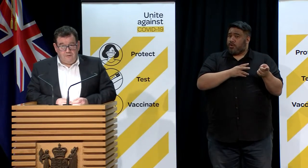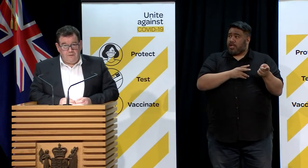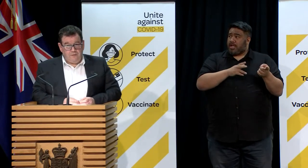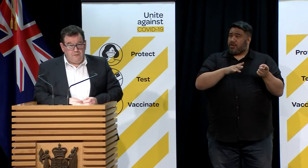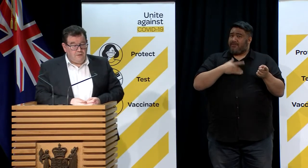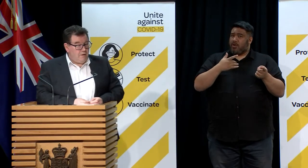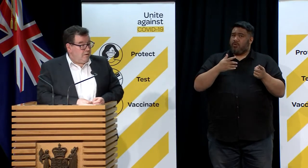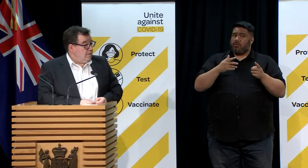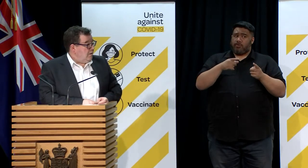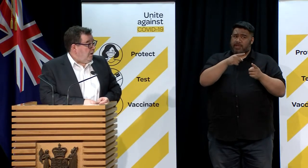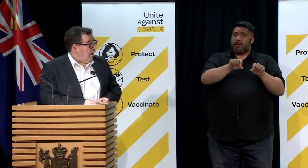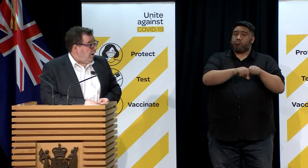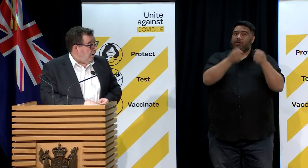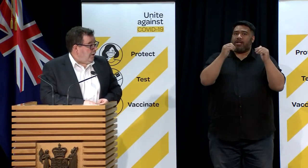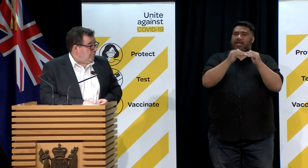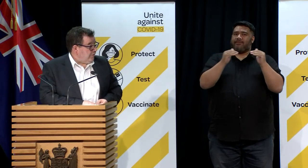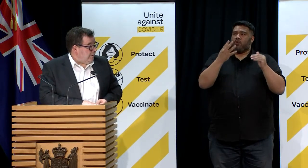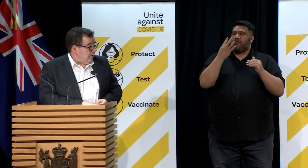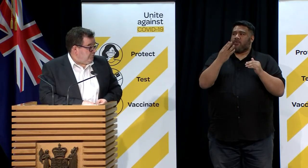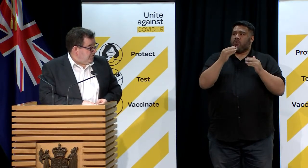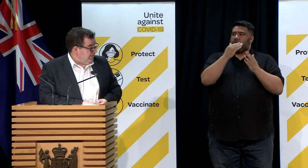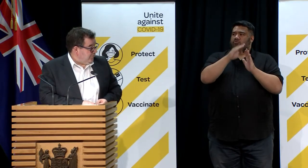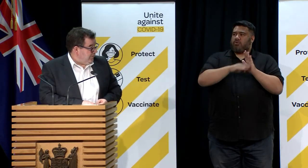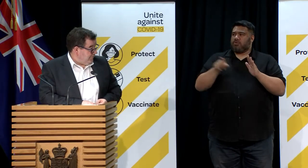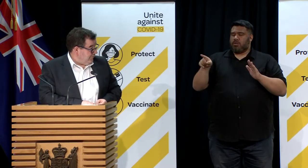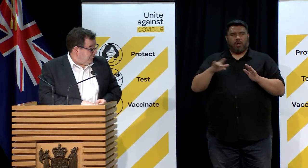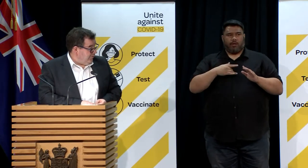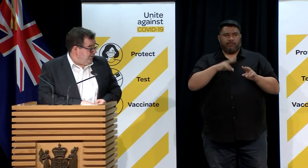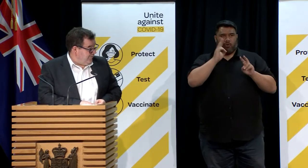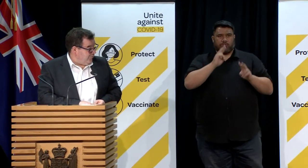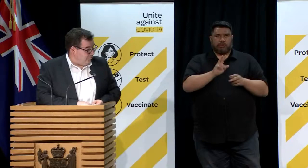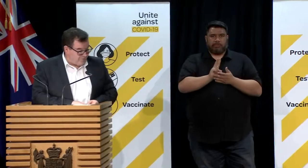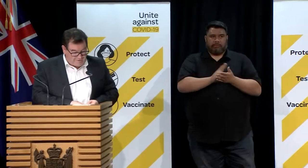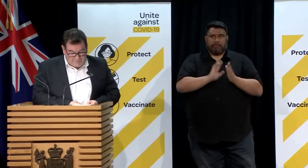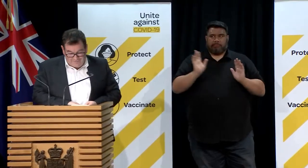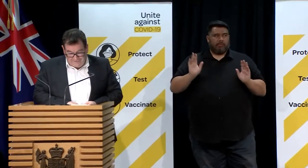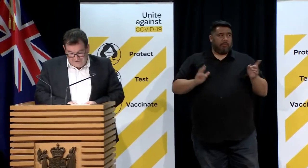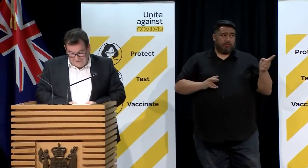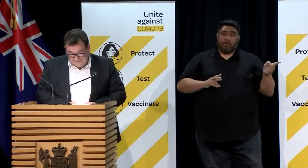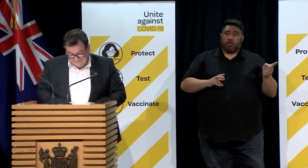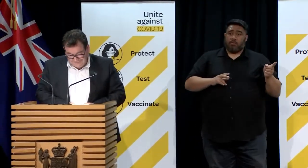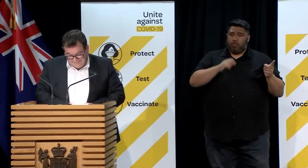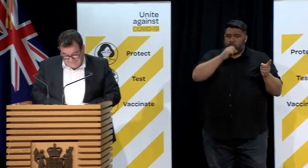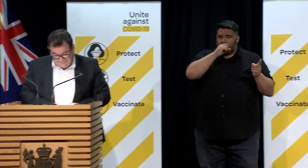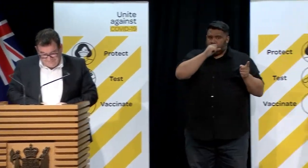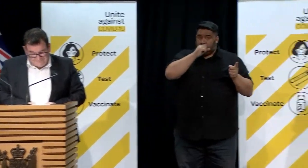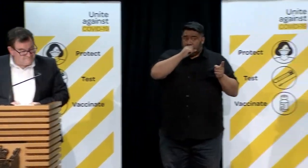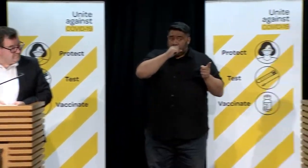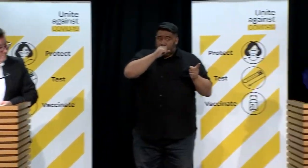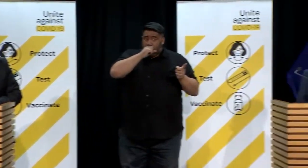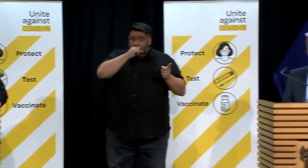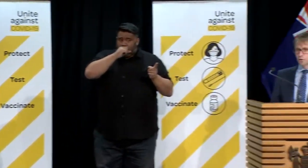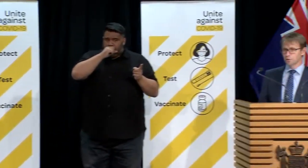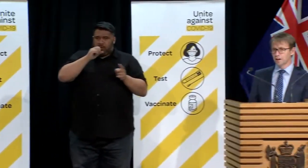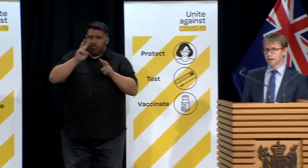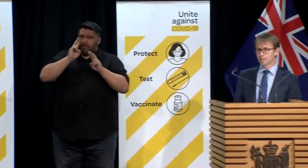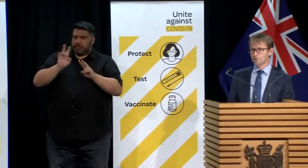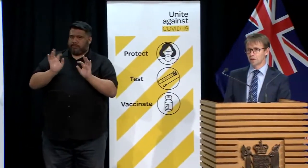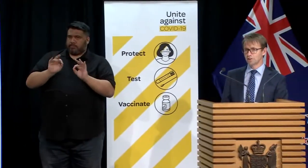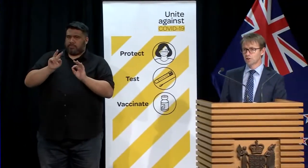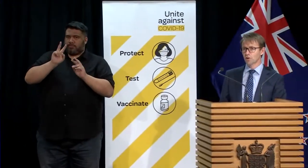4 protocols broken in that video? I don't think I've seen it. I haven't seen the video. I've had a message from Susie